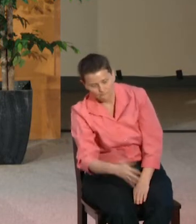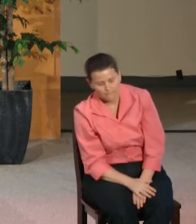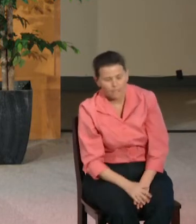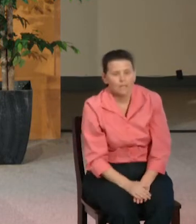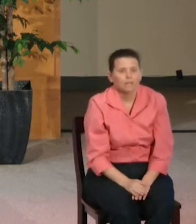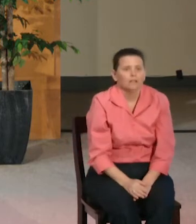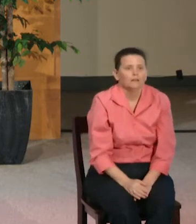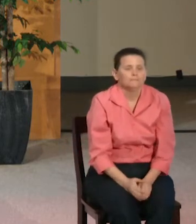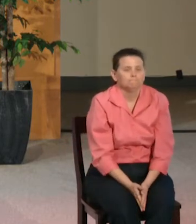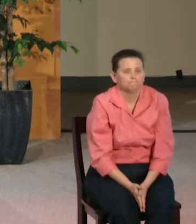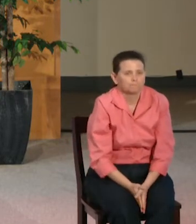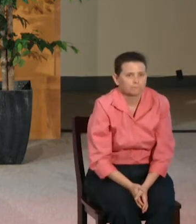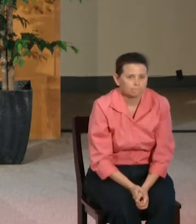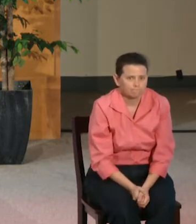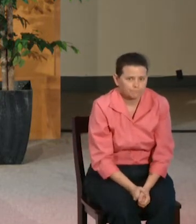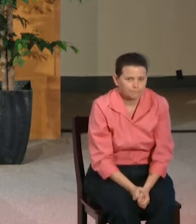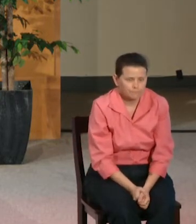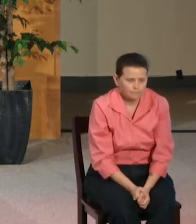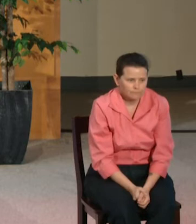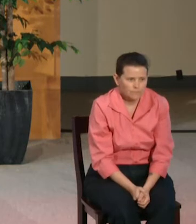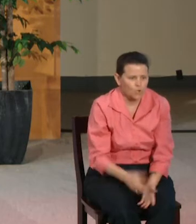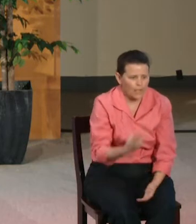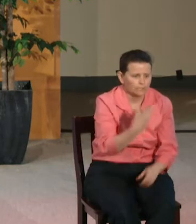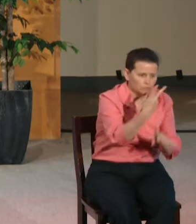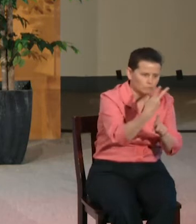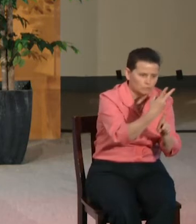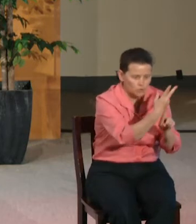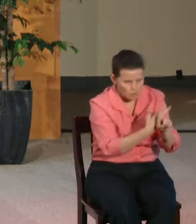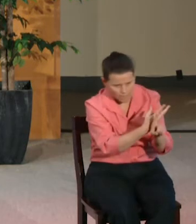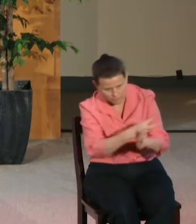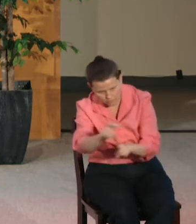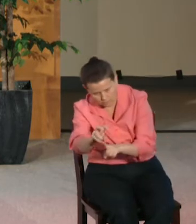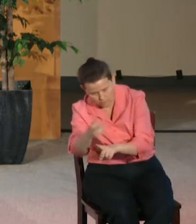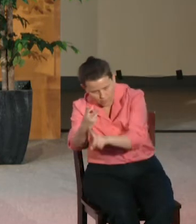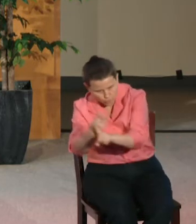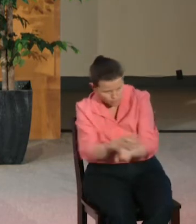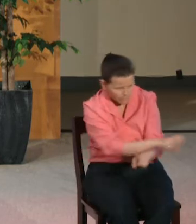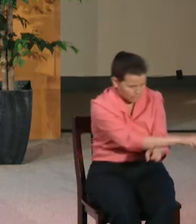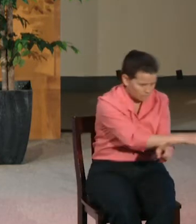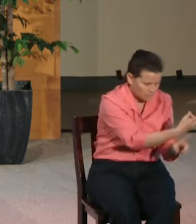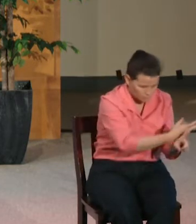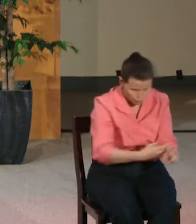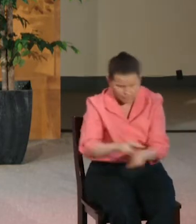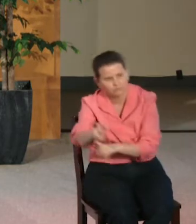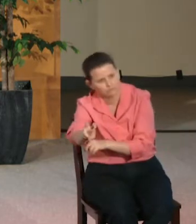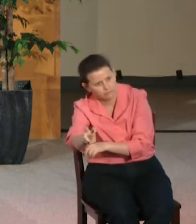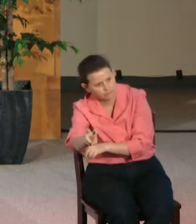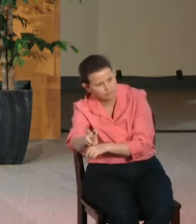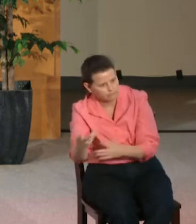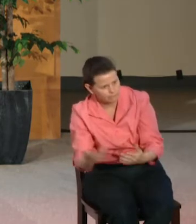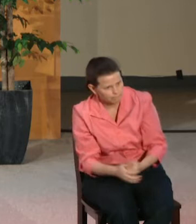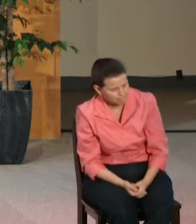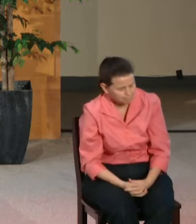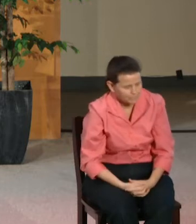couple of months, making the egg. And then they journey back 70 miles, replenish, and then they do a third trek